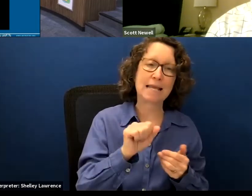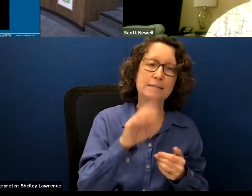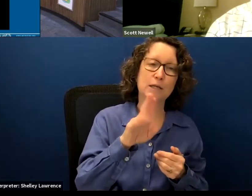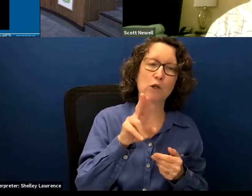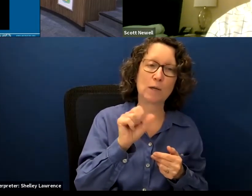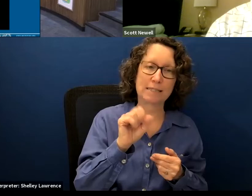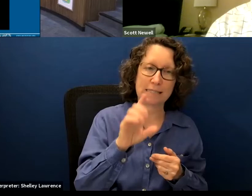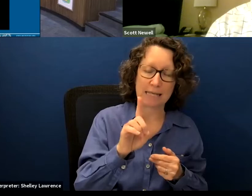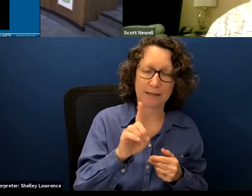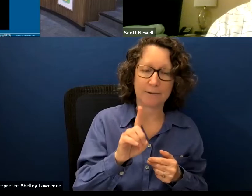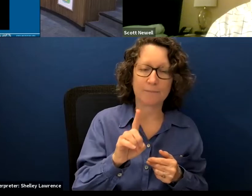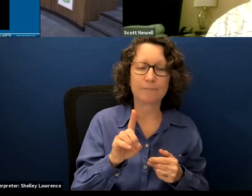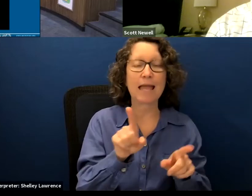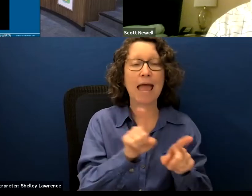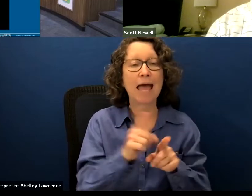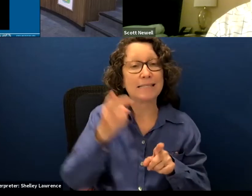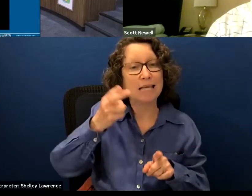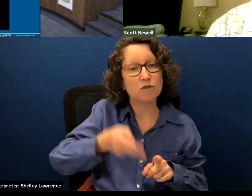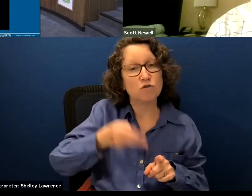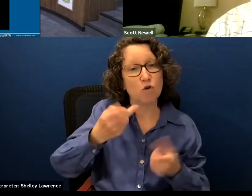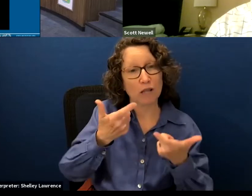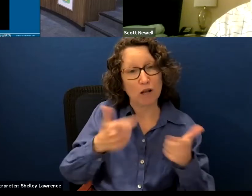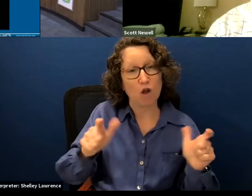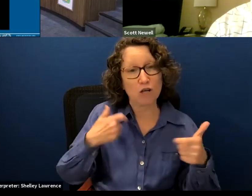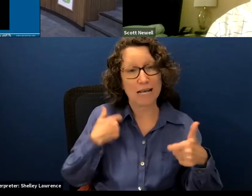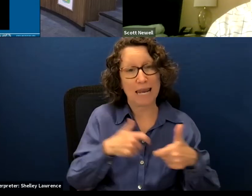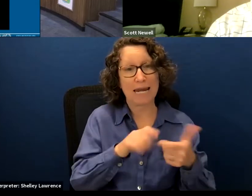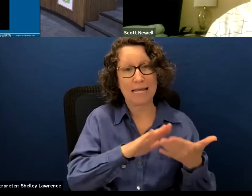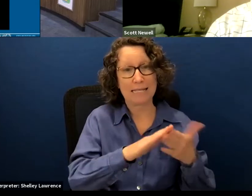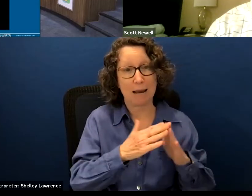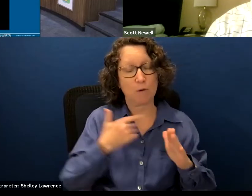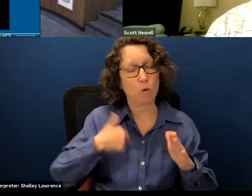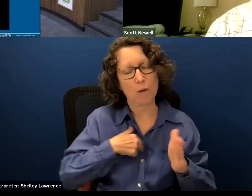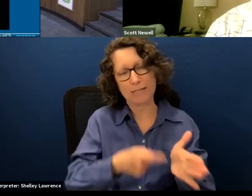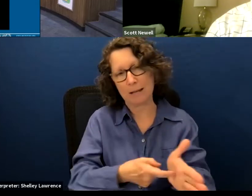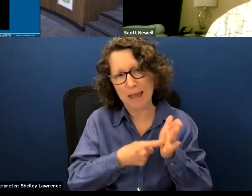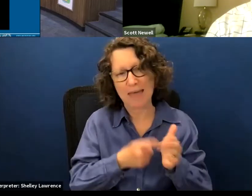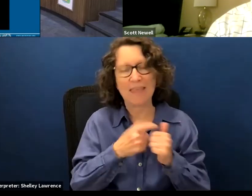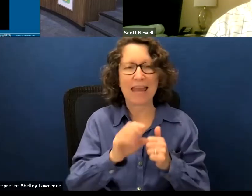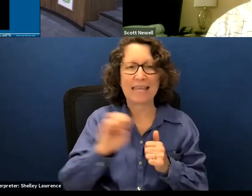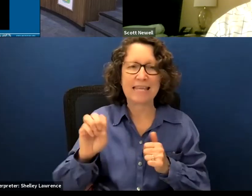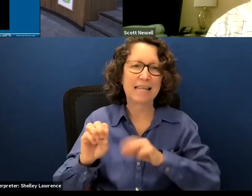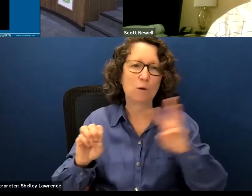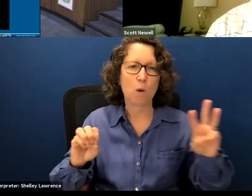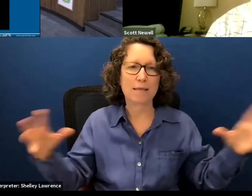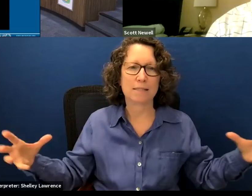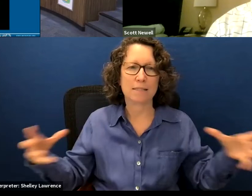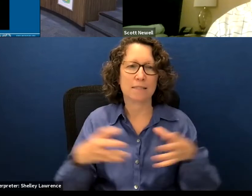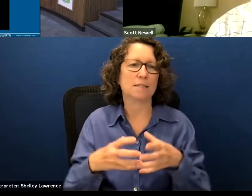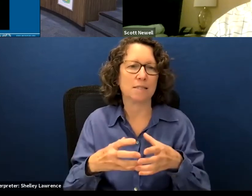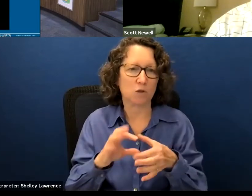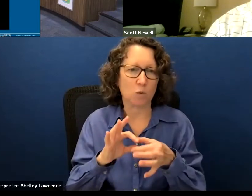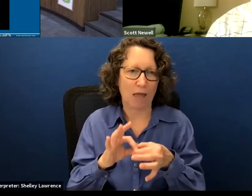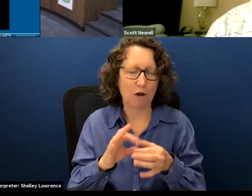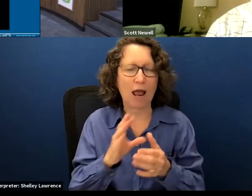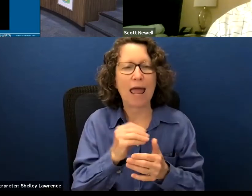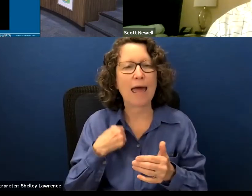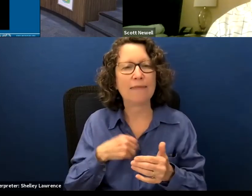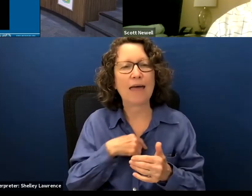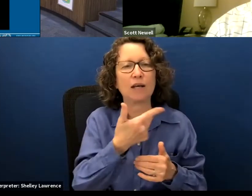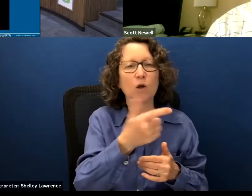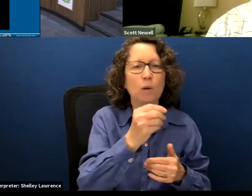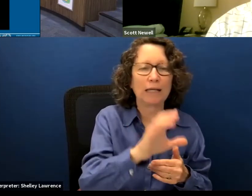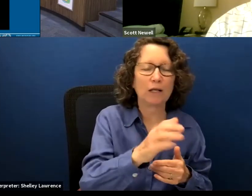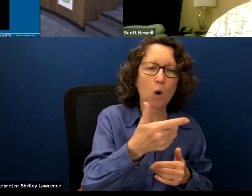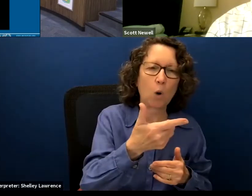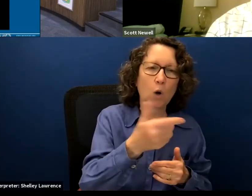SBUSD. As the historically largest Latinx neighborhood, we demand that East Side and West Side be kept together, and that Goleta, Isla